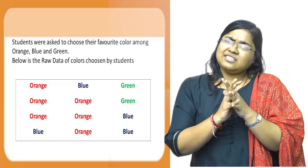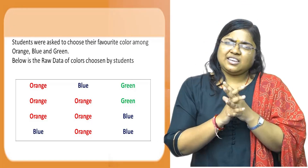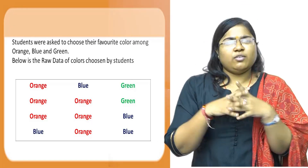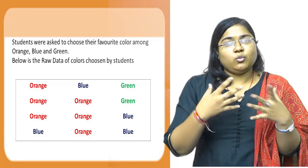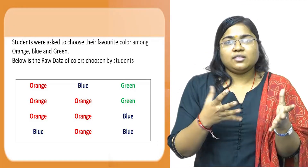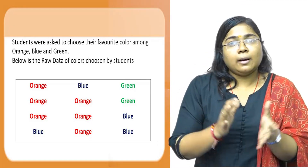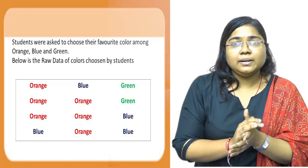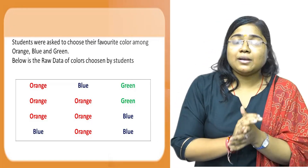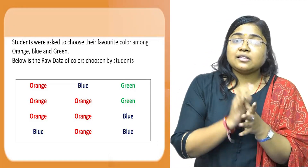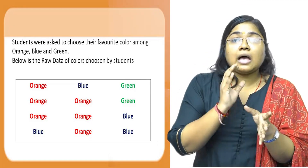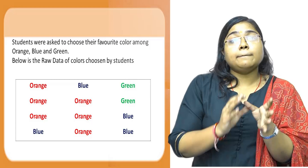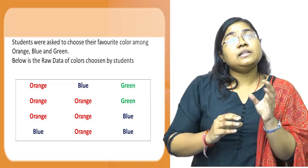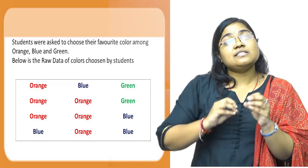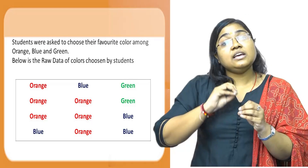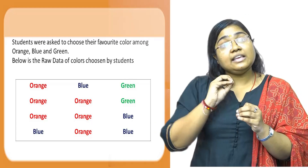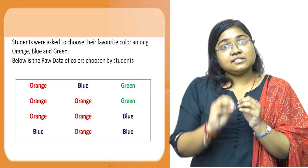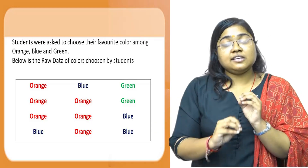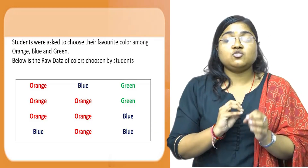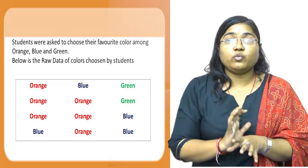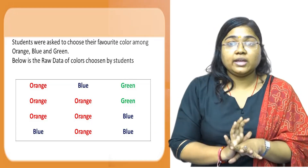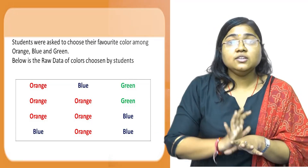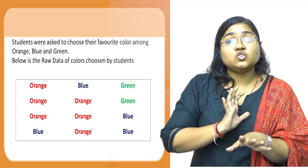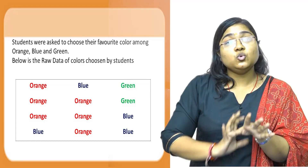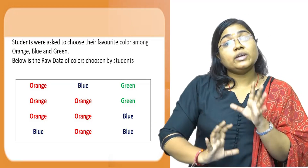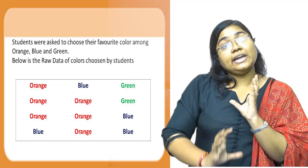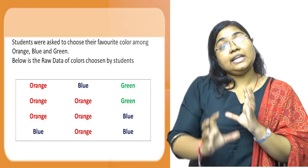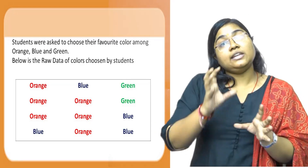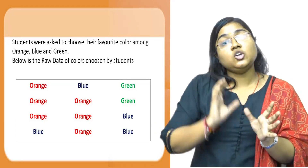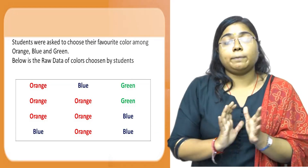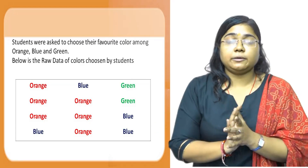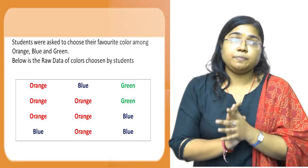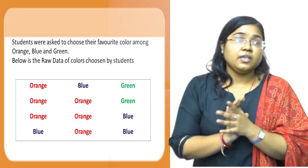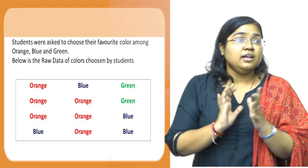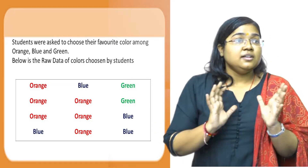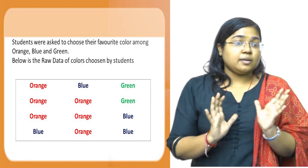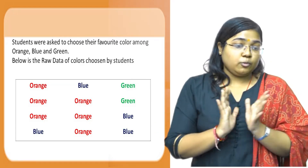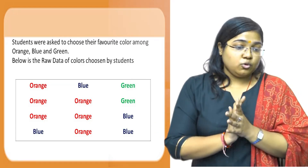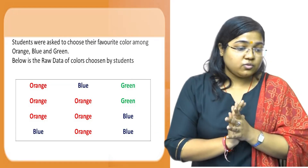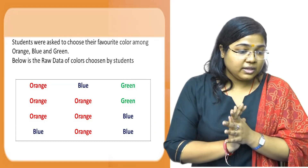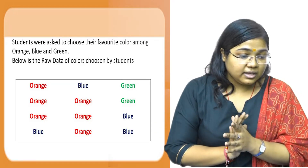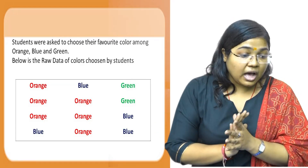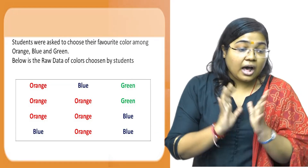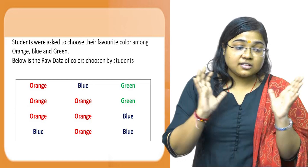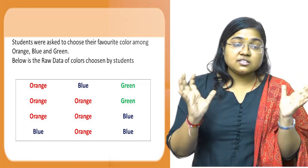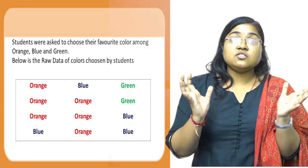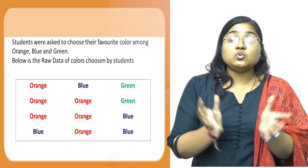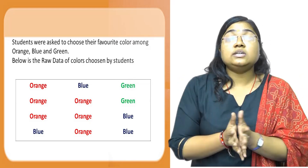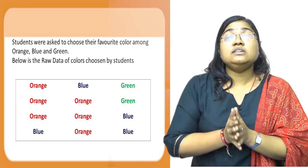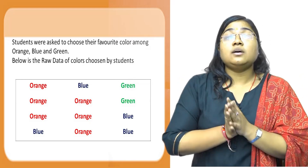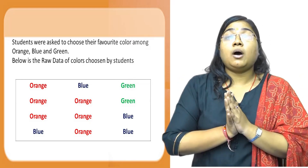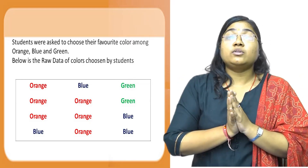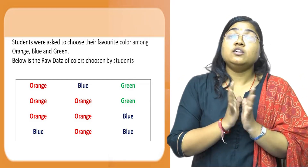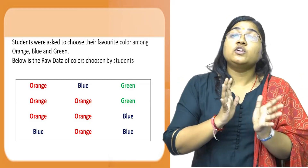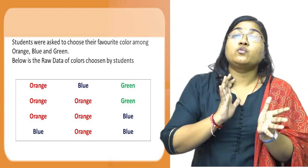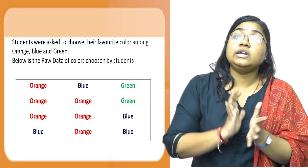Suppose, let's take one more example, because example is the easiest way to get any topic. Suppose we ask the